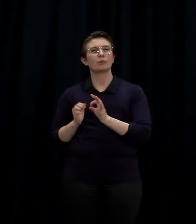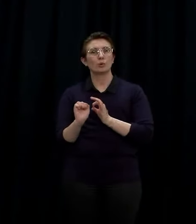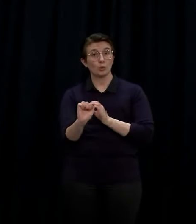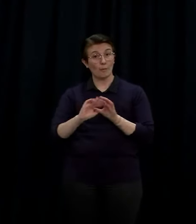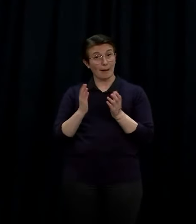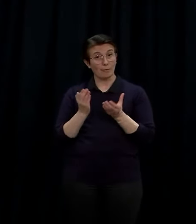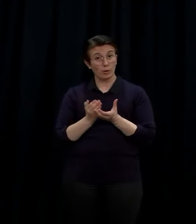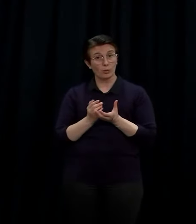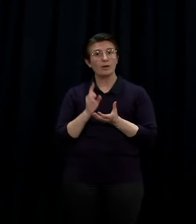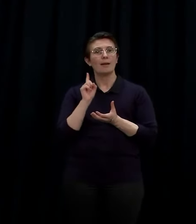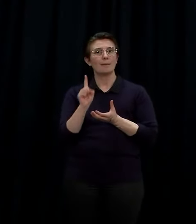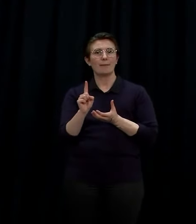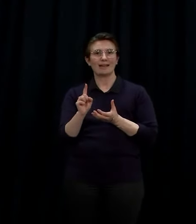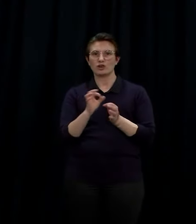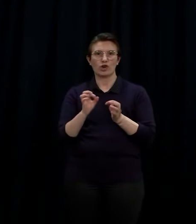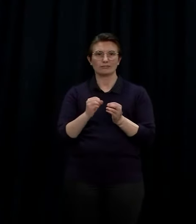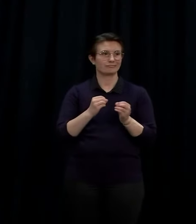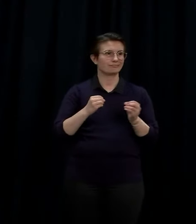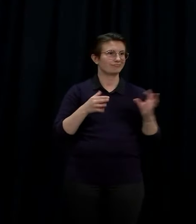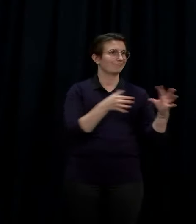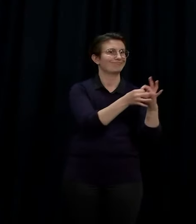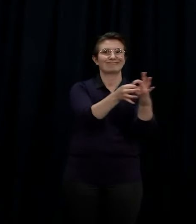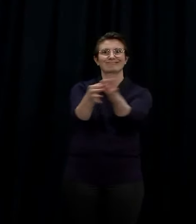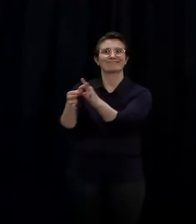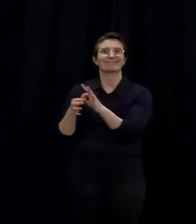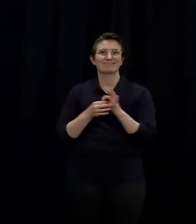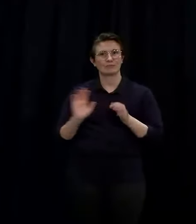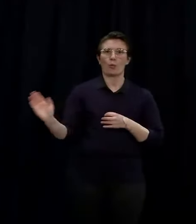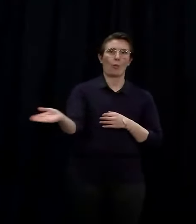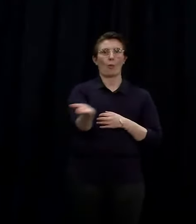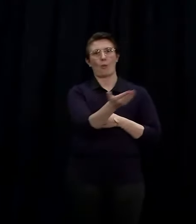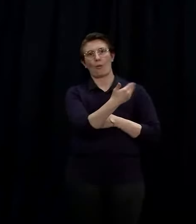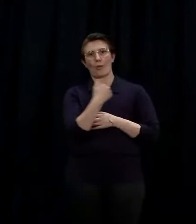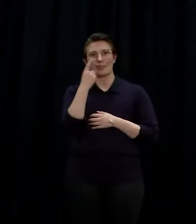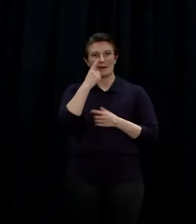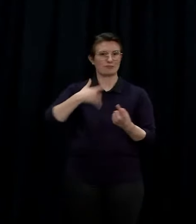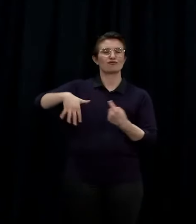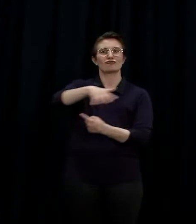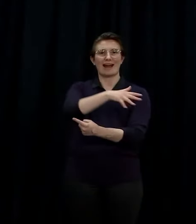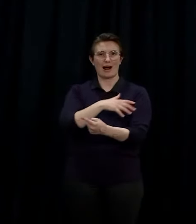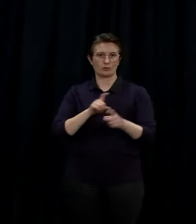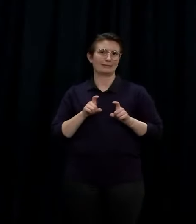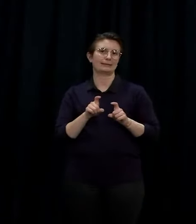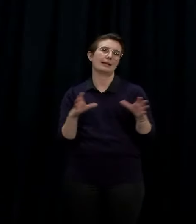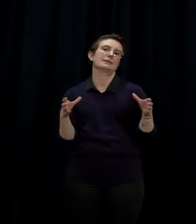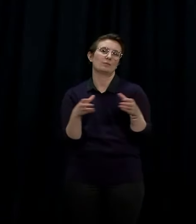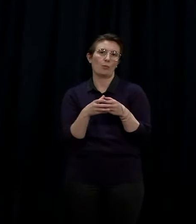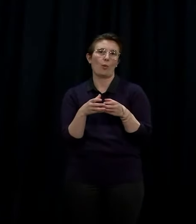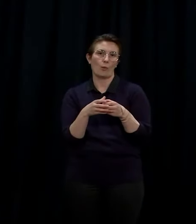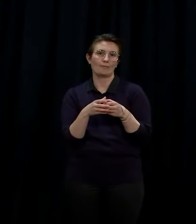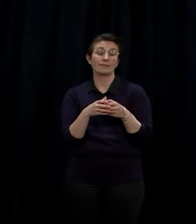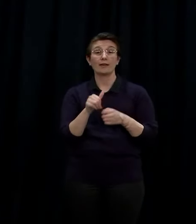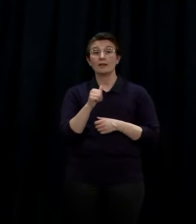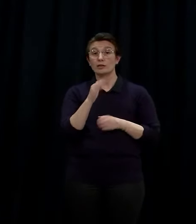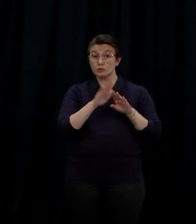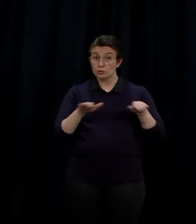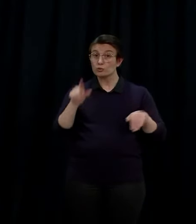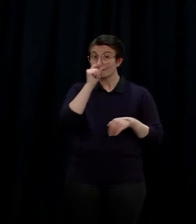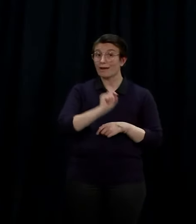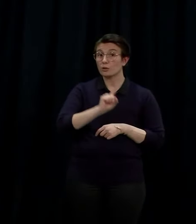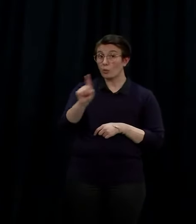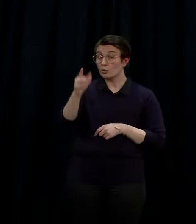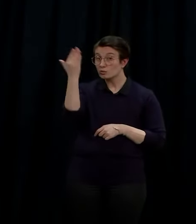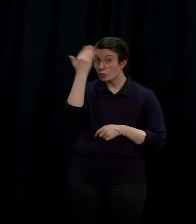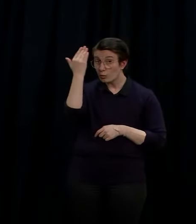should only go to school if their parents are required to work and there is no option available. Ultimately, schools for the most part do